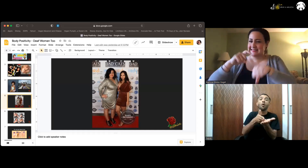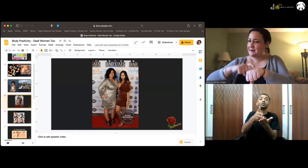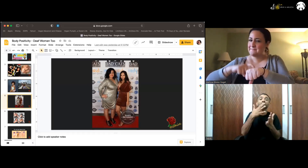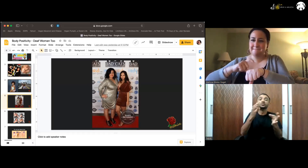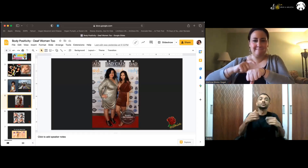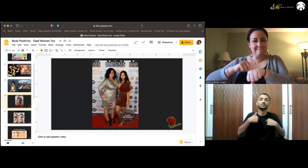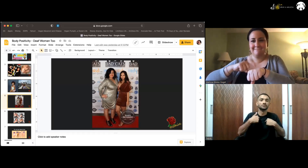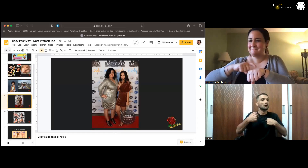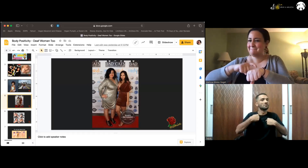still,